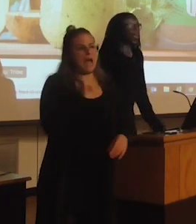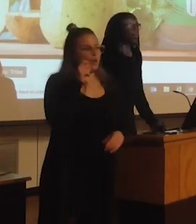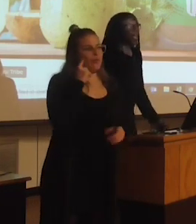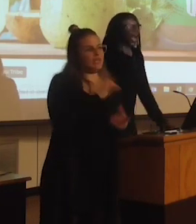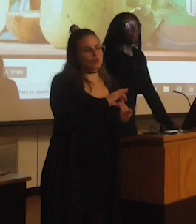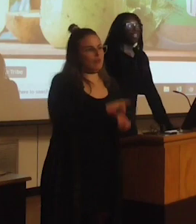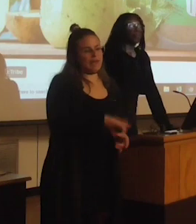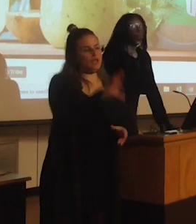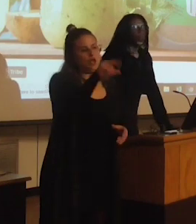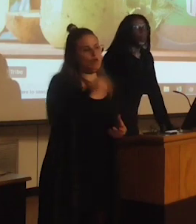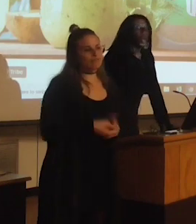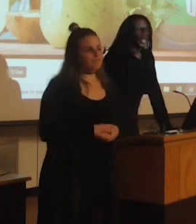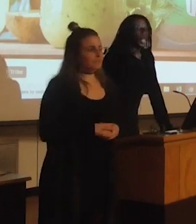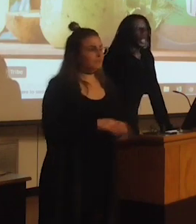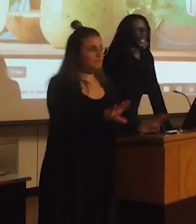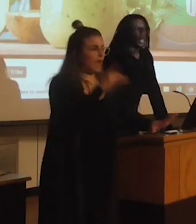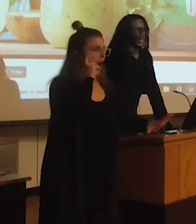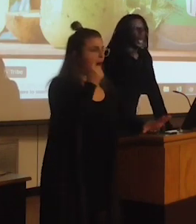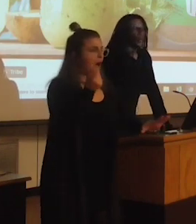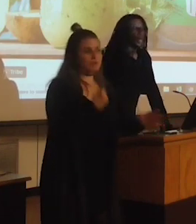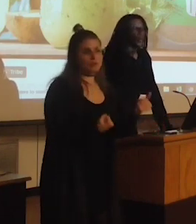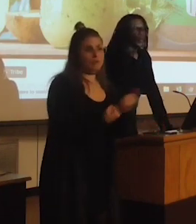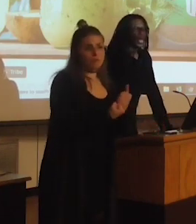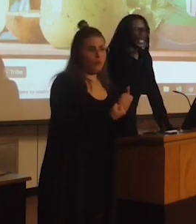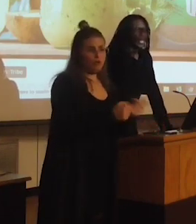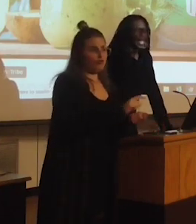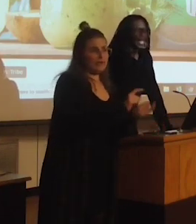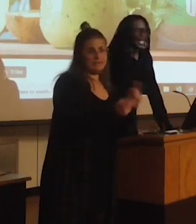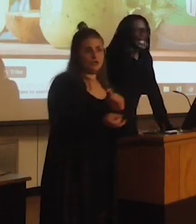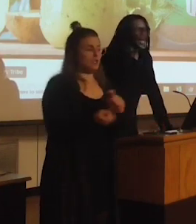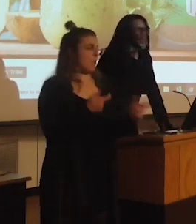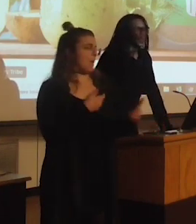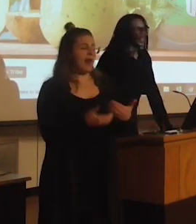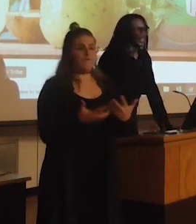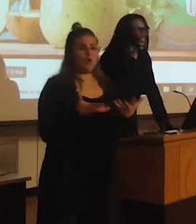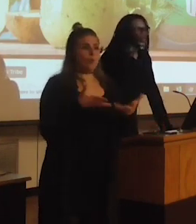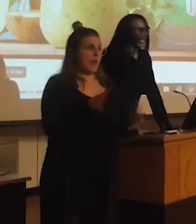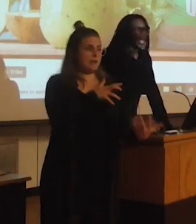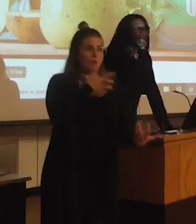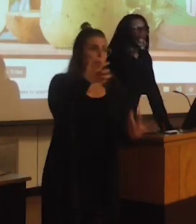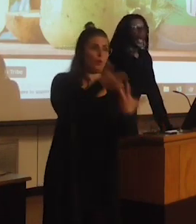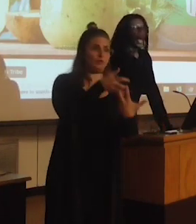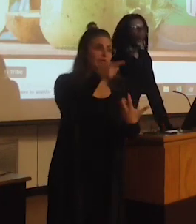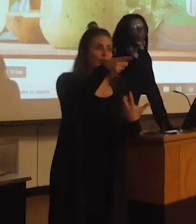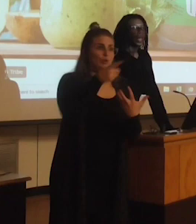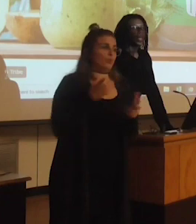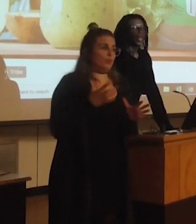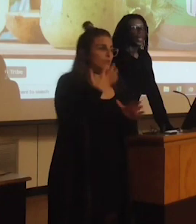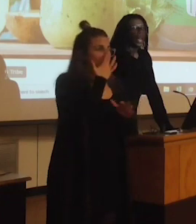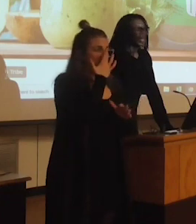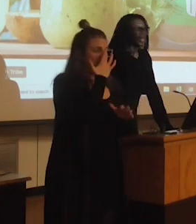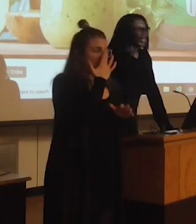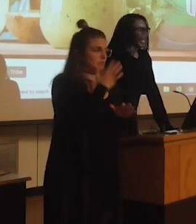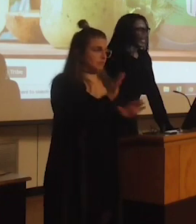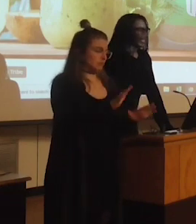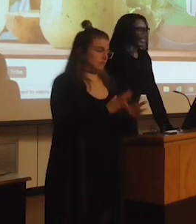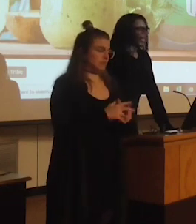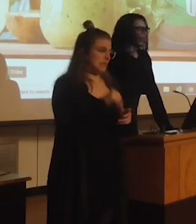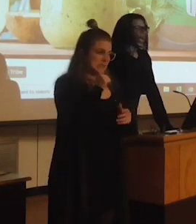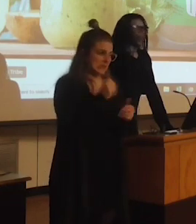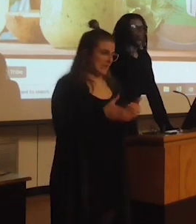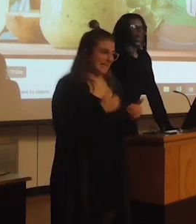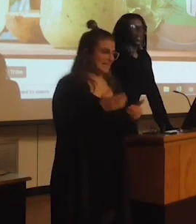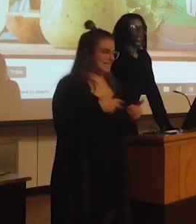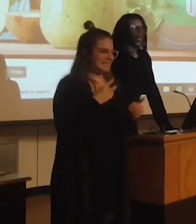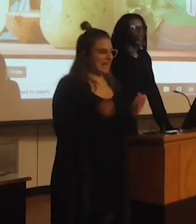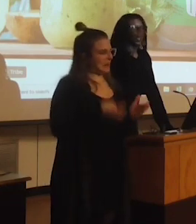Like, you know, I fully support people transitioning in like whatever ways that they like, you know, that they need to do that. Because like it's not an easy